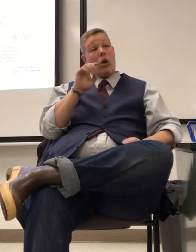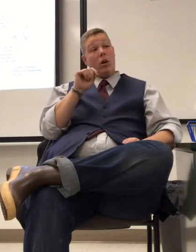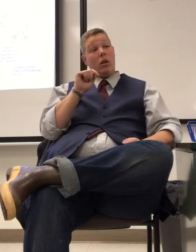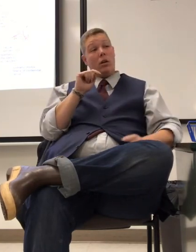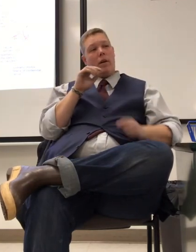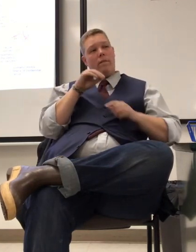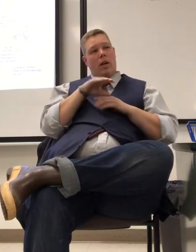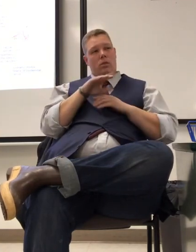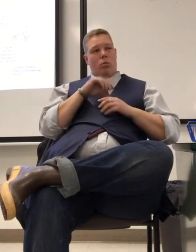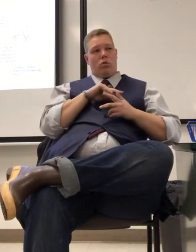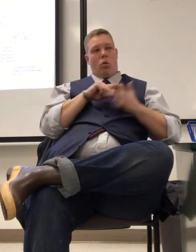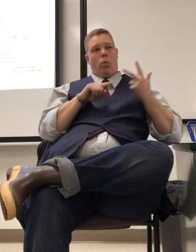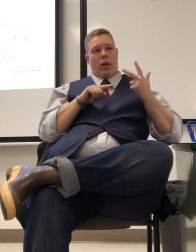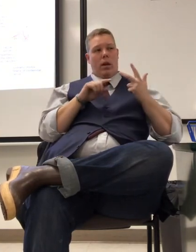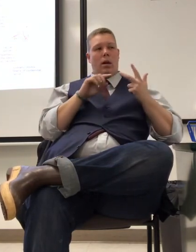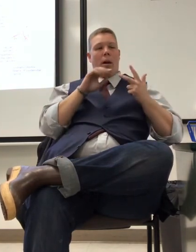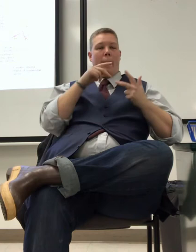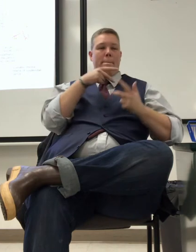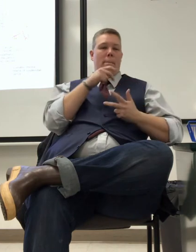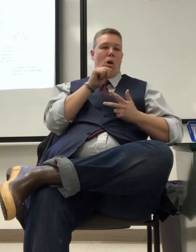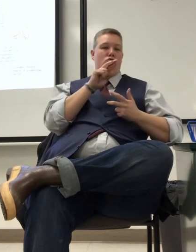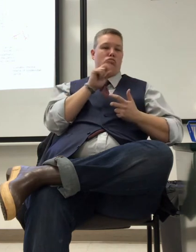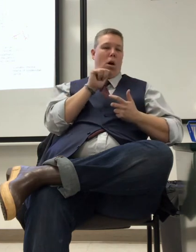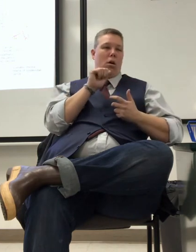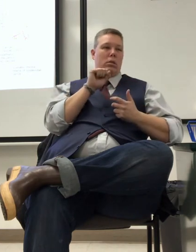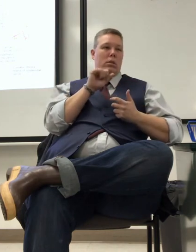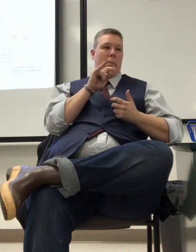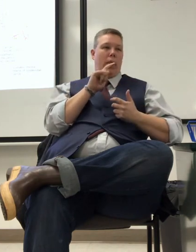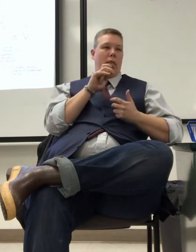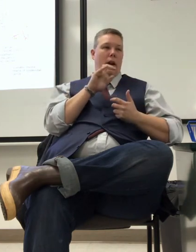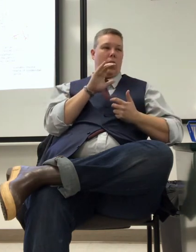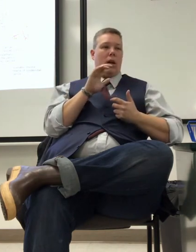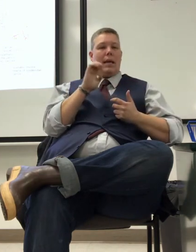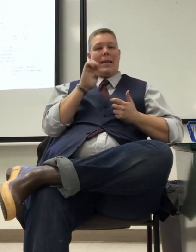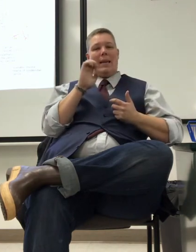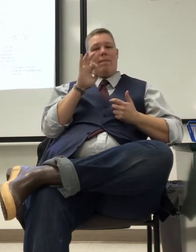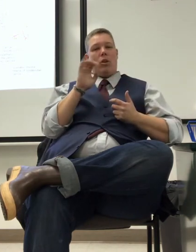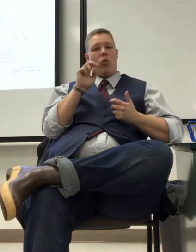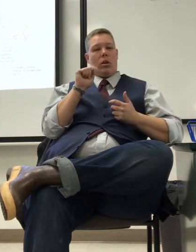of them. Erase this.